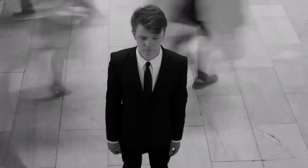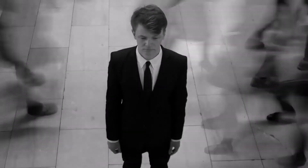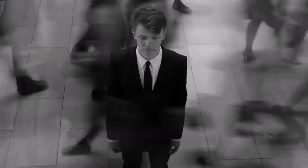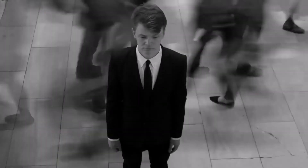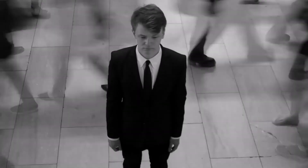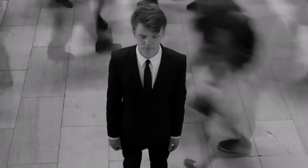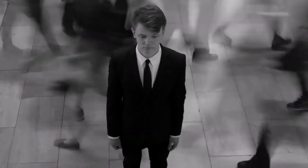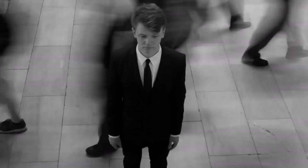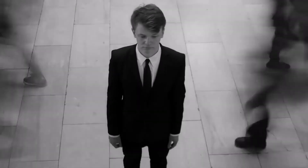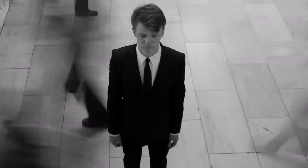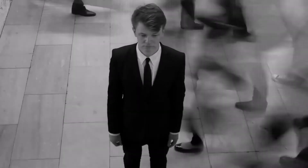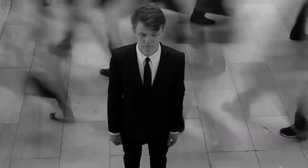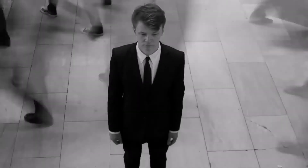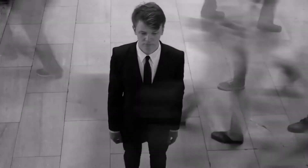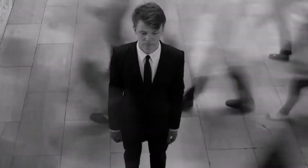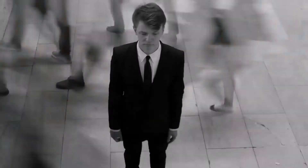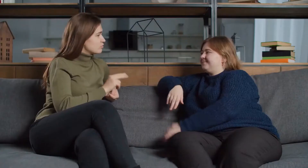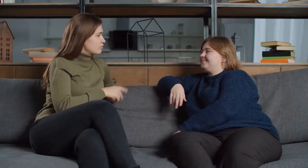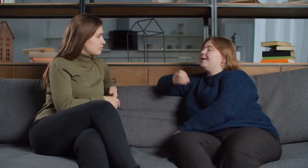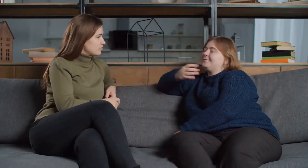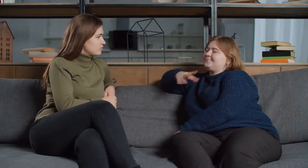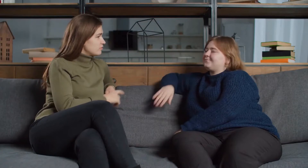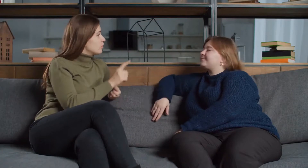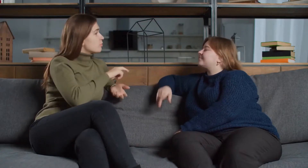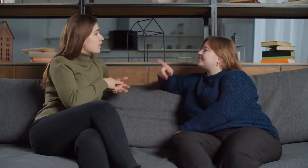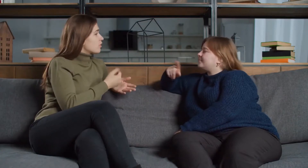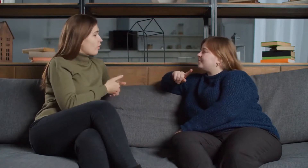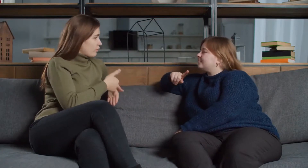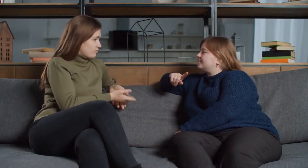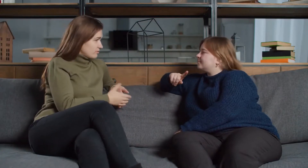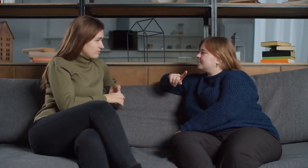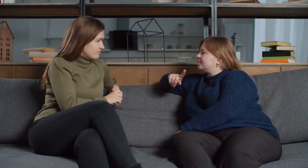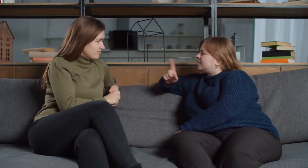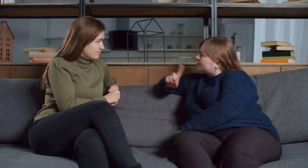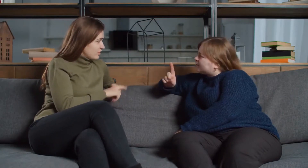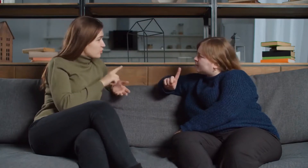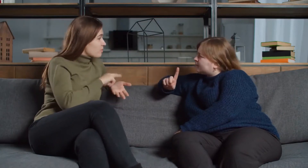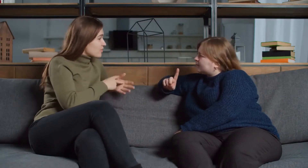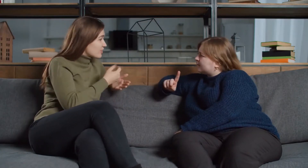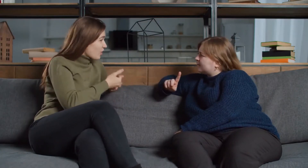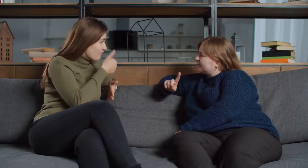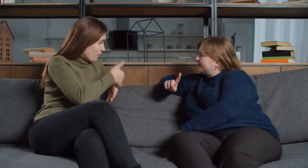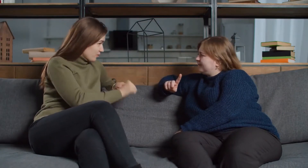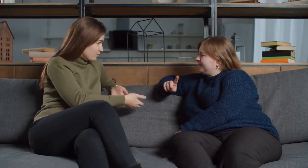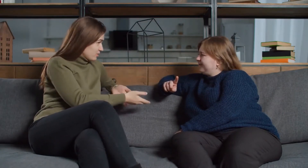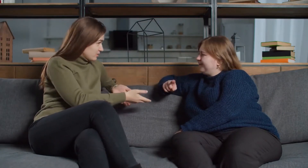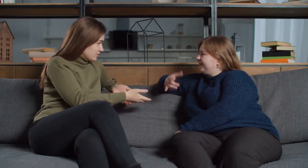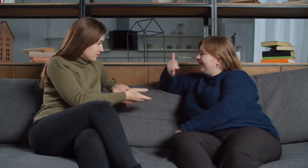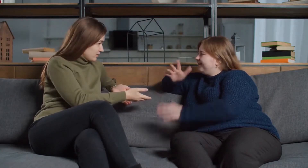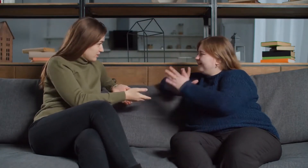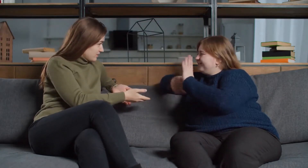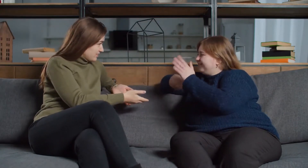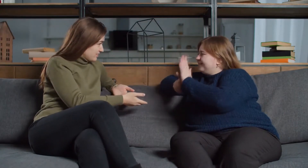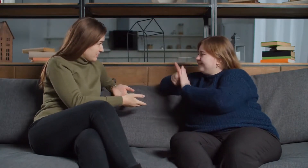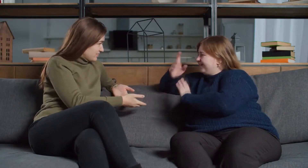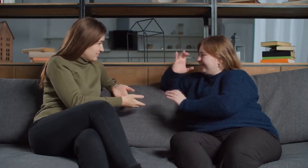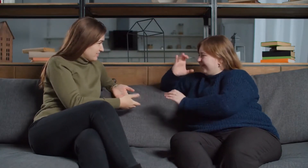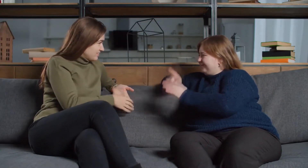often tend to remain constrained due to the need of continuous external support to express their concerns, emotions and thoughts.